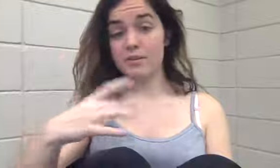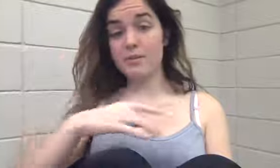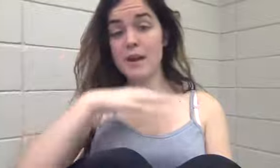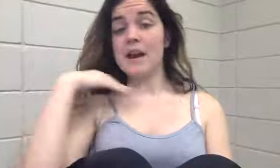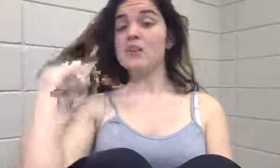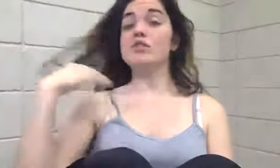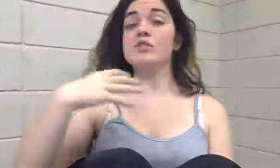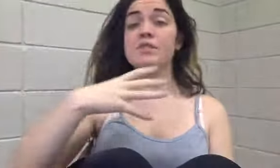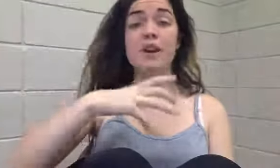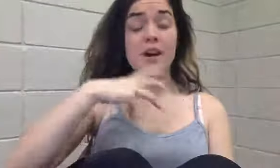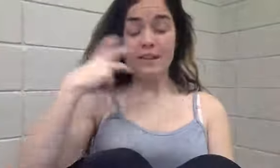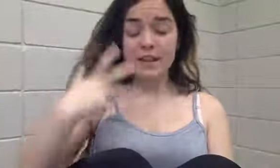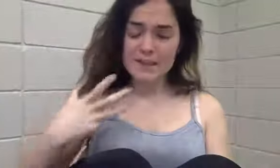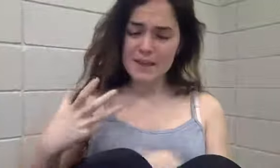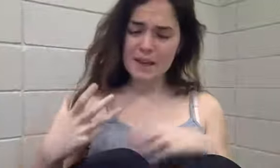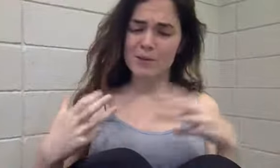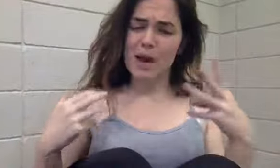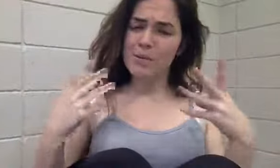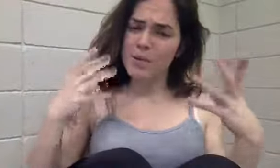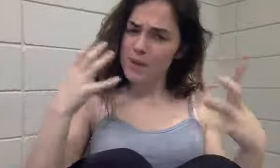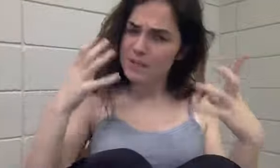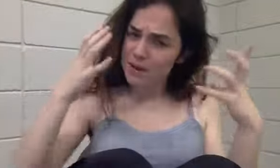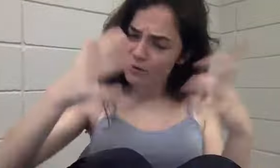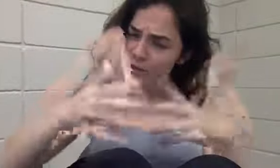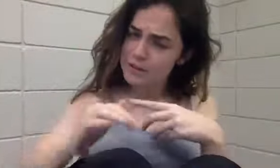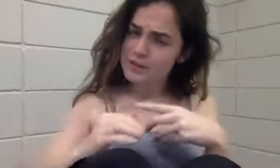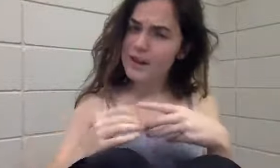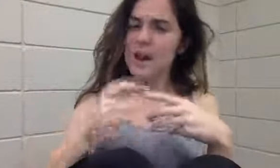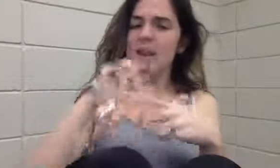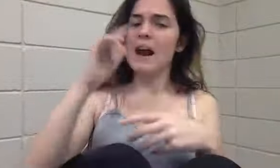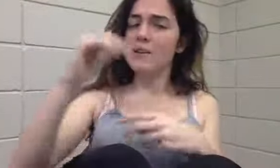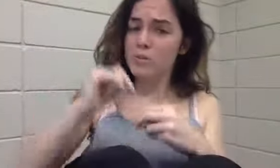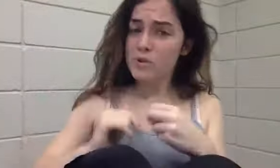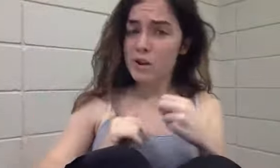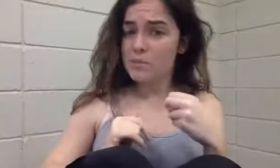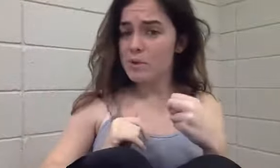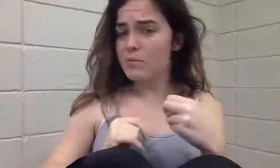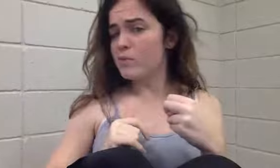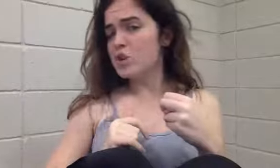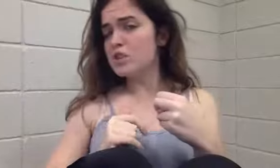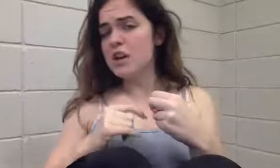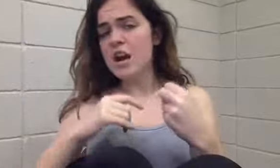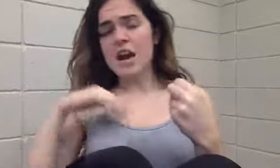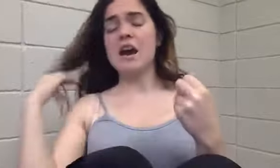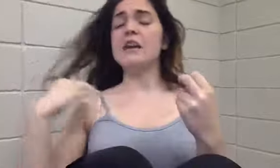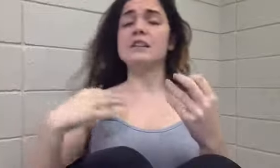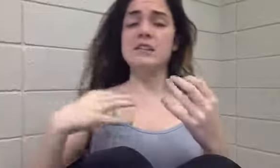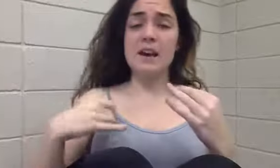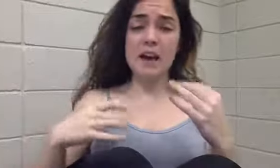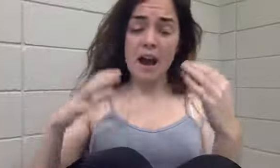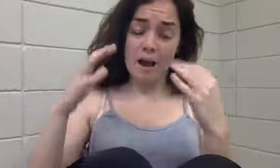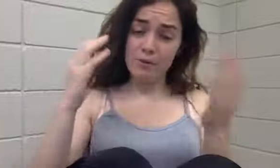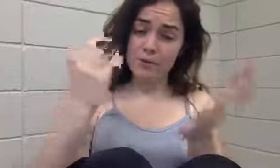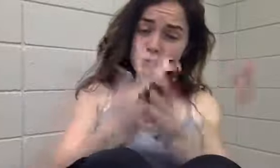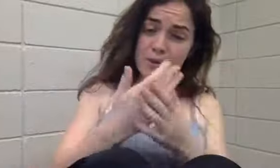and I just, see, that's the thing, when I put myself first, and I don't put other people first, and I say, I want to do improv,